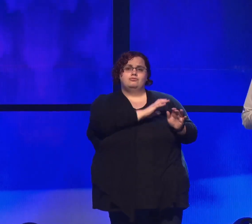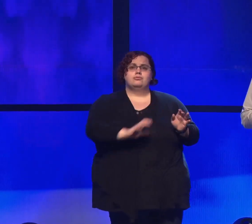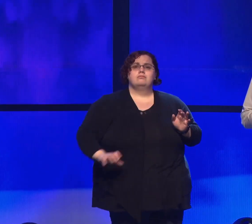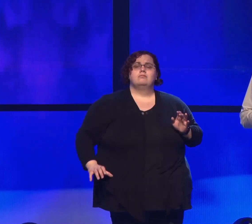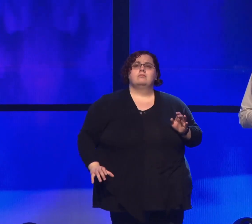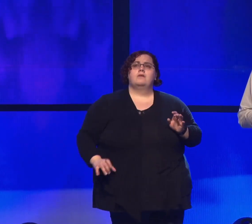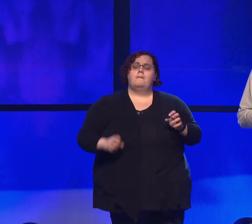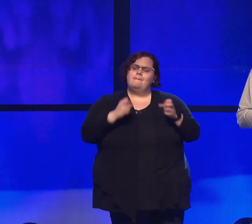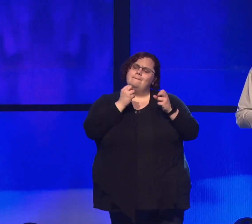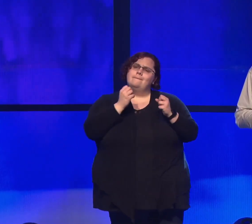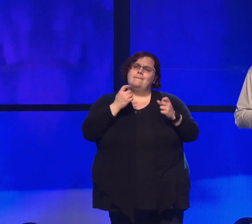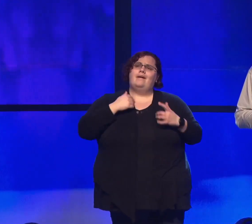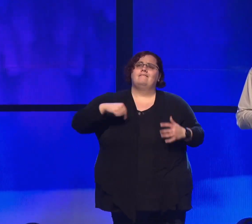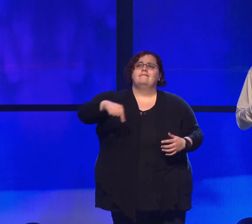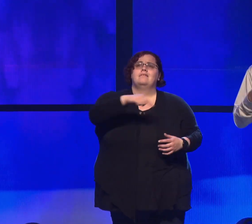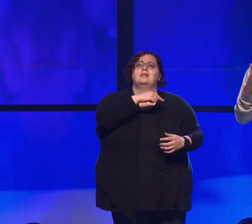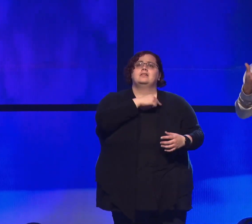us